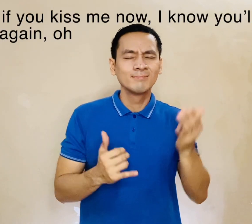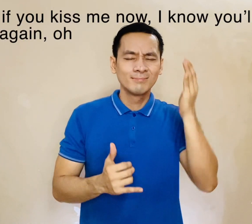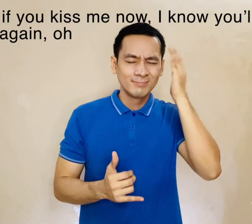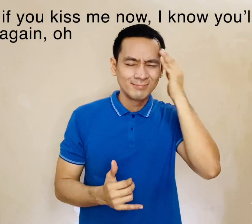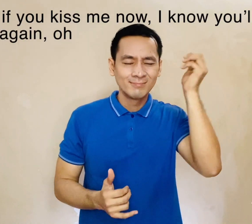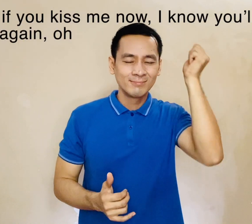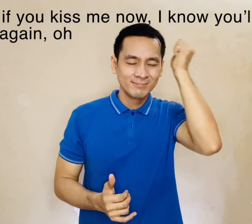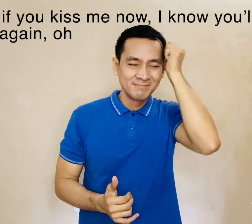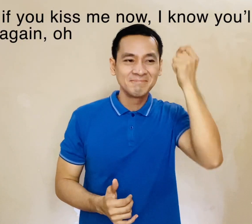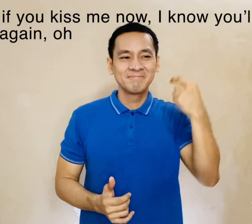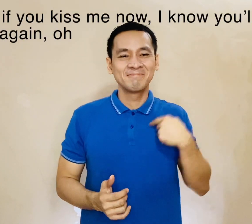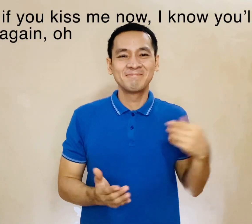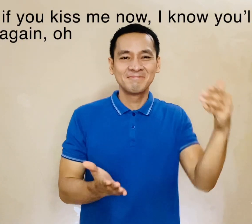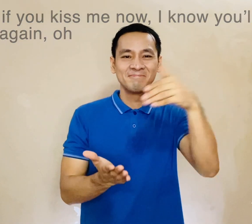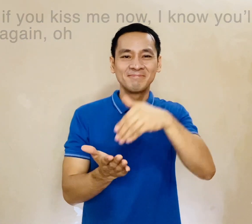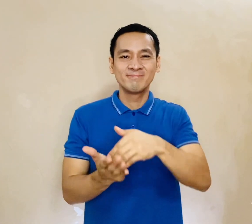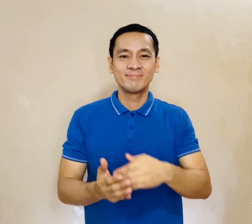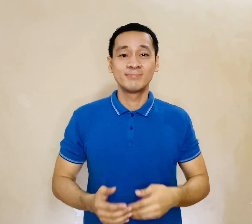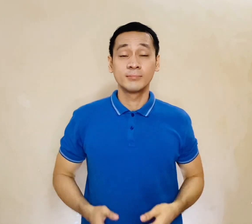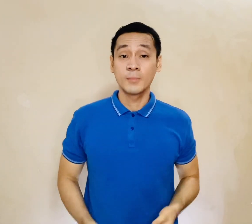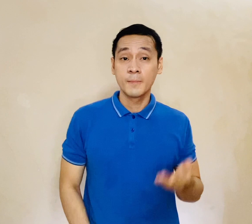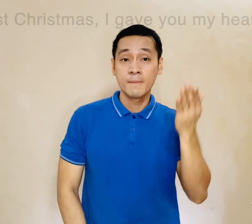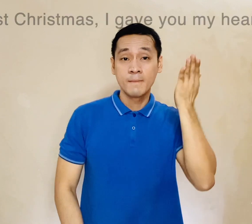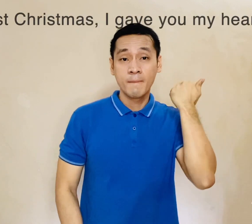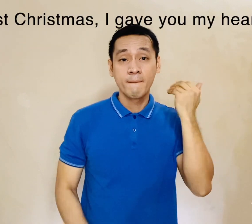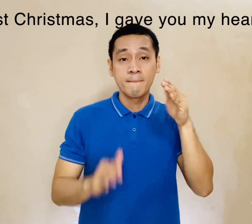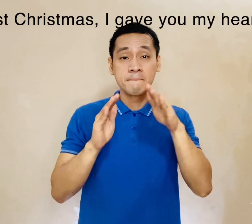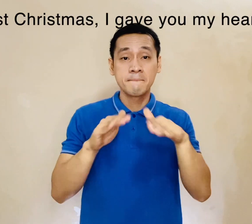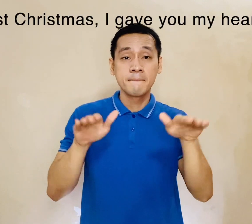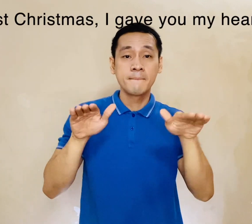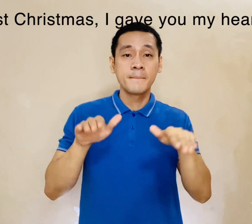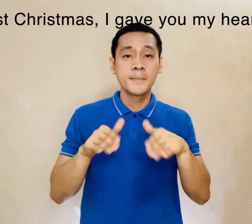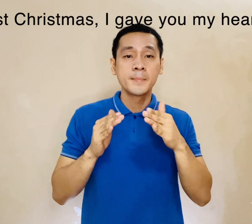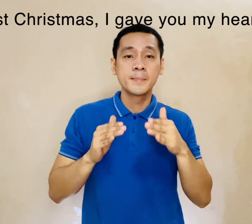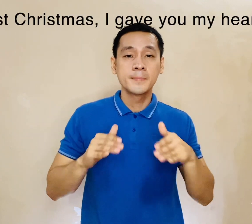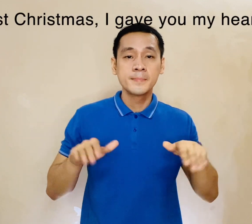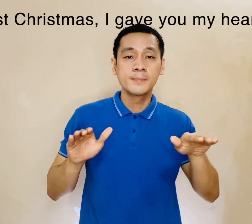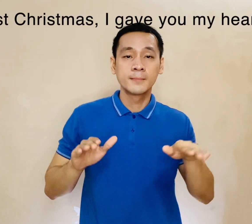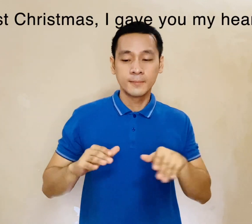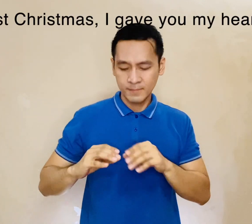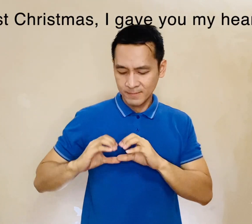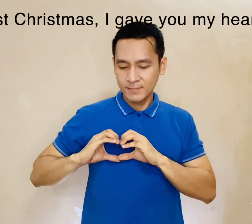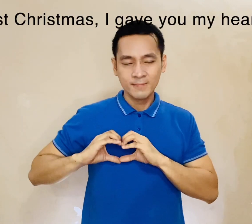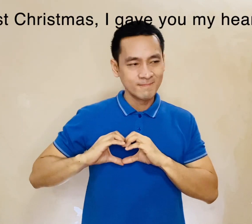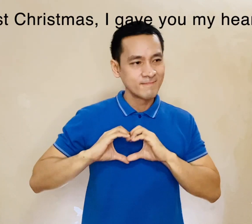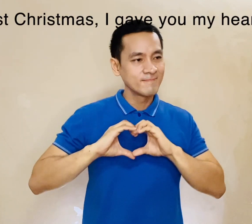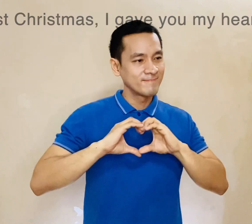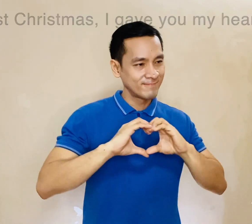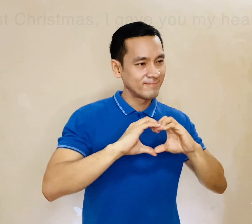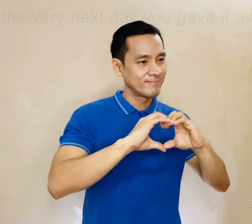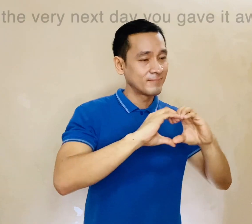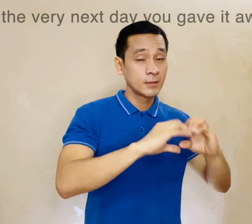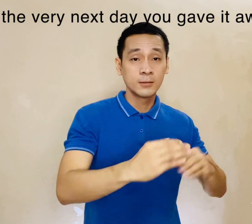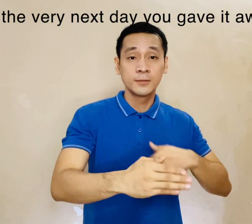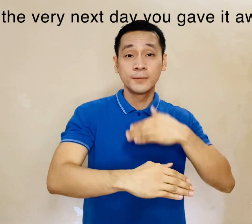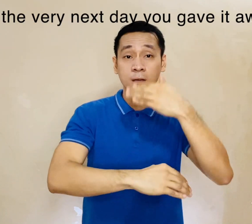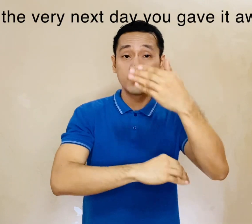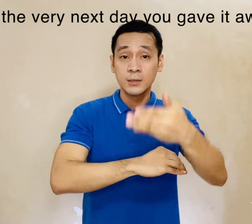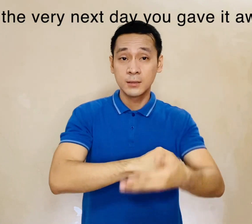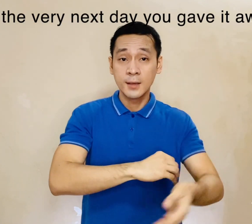I know you'll fool me again Last Christmas I gave you my heart But the very